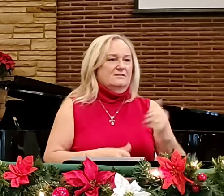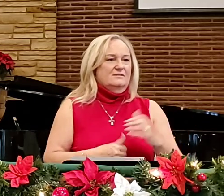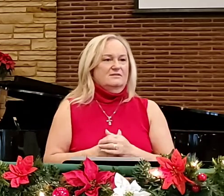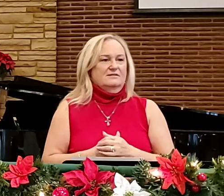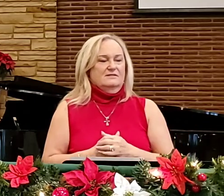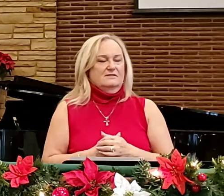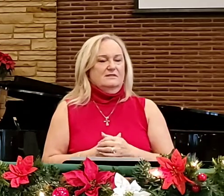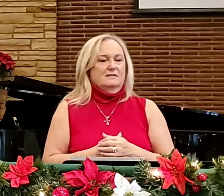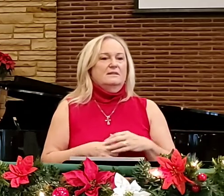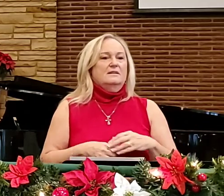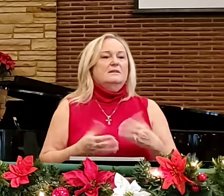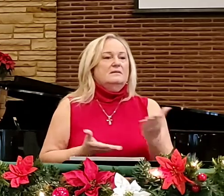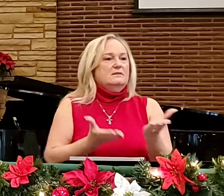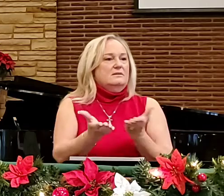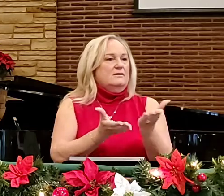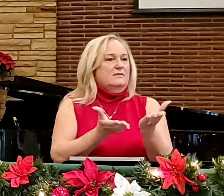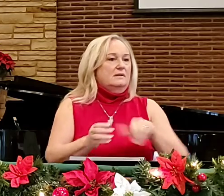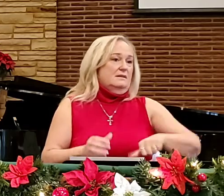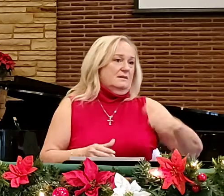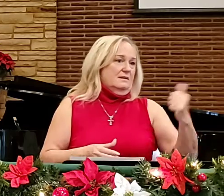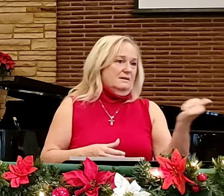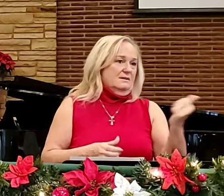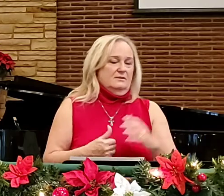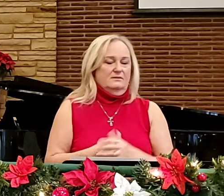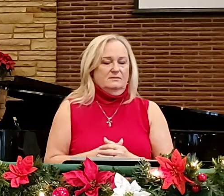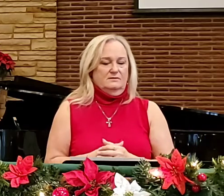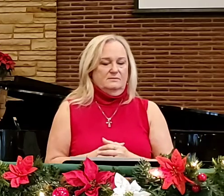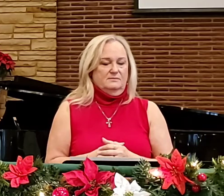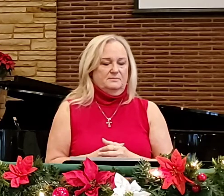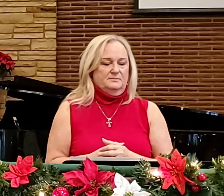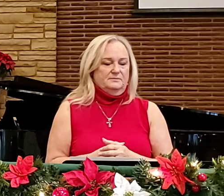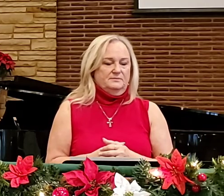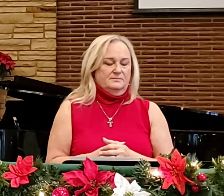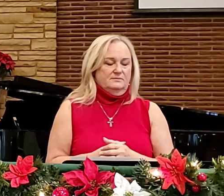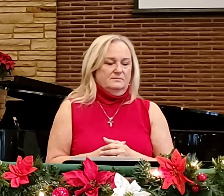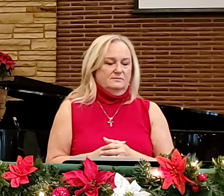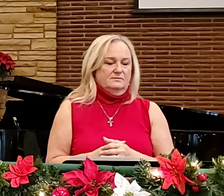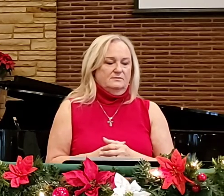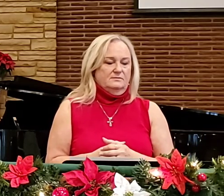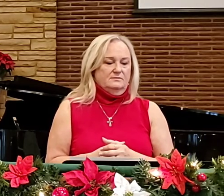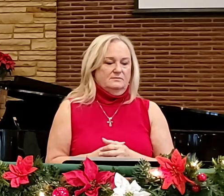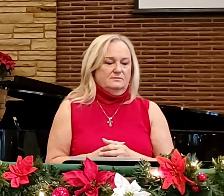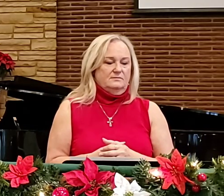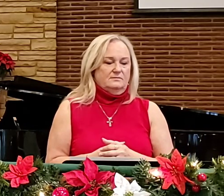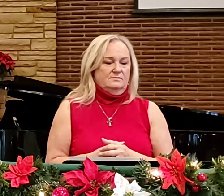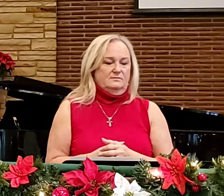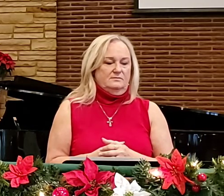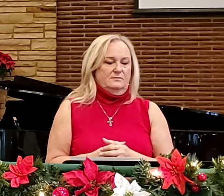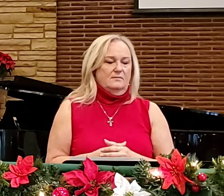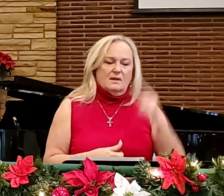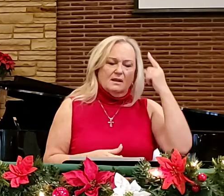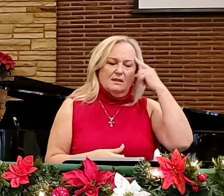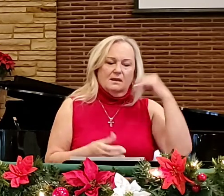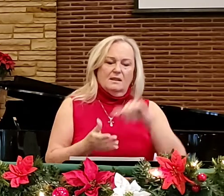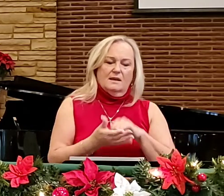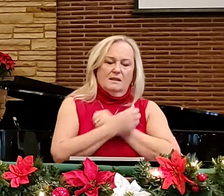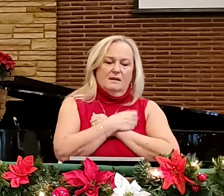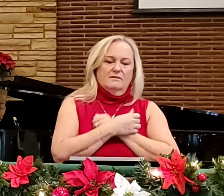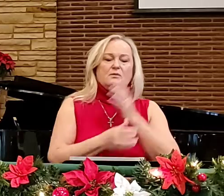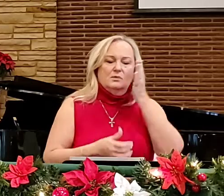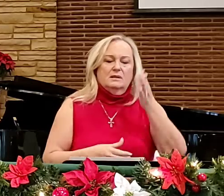and in serving others. I think that love